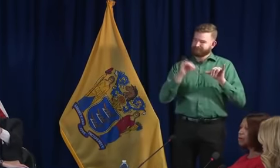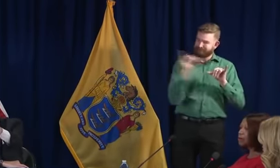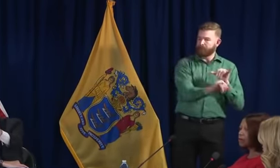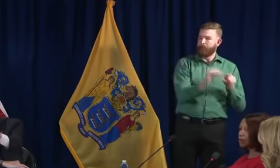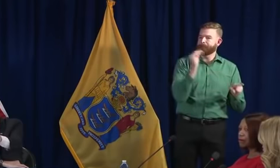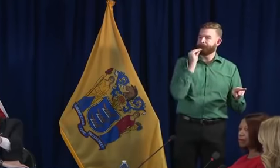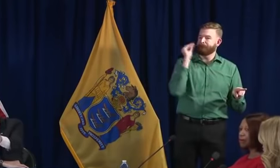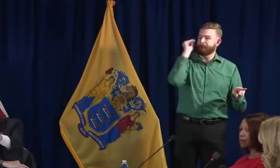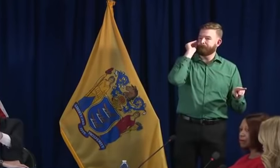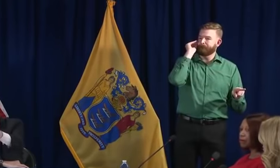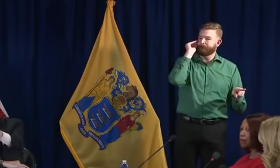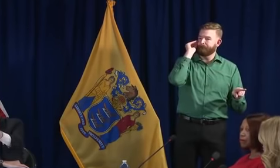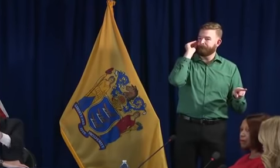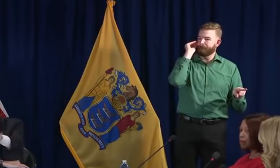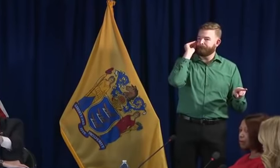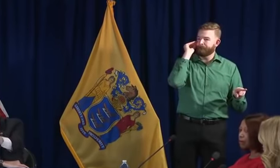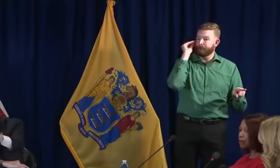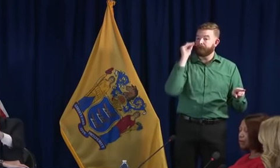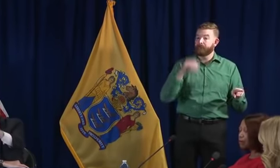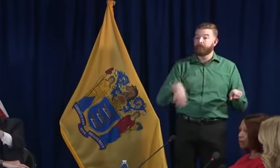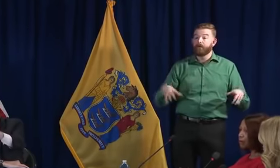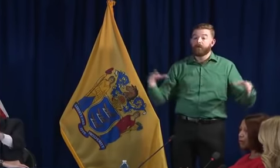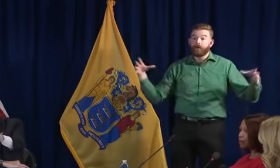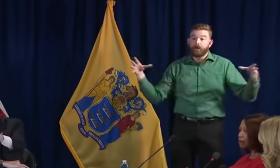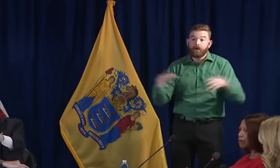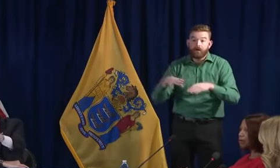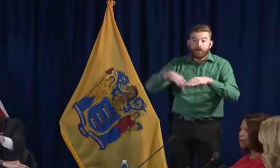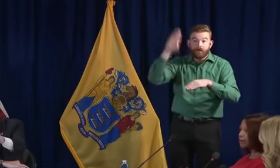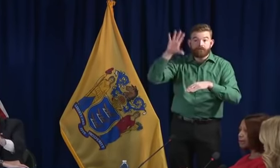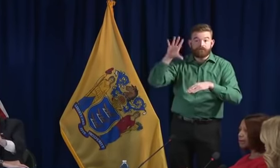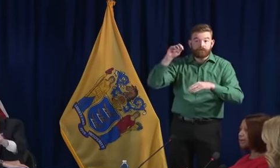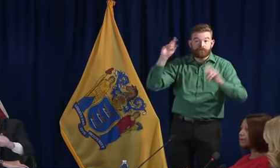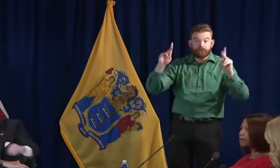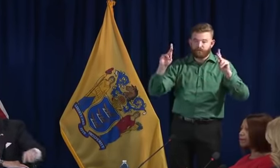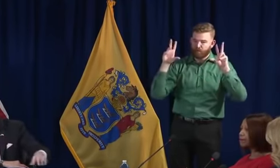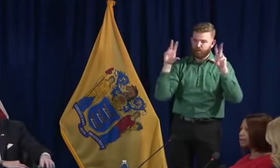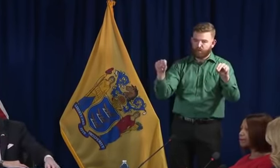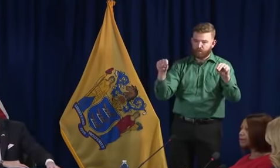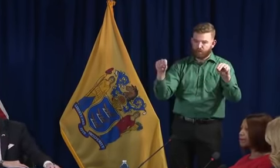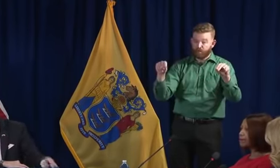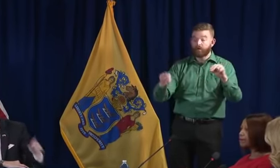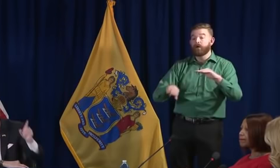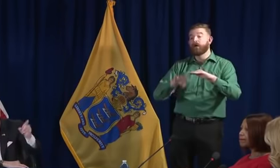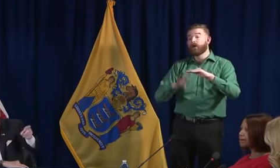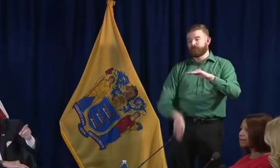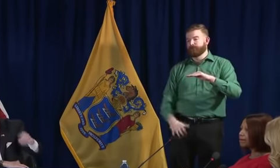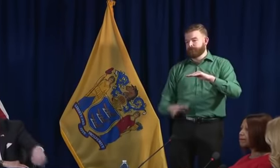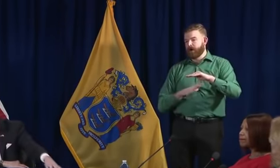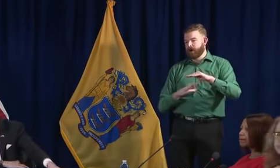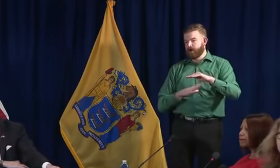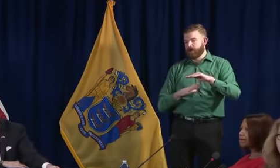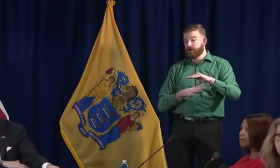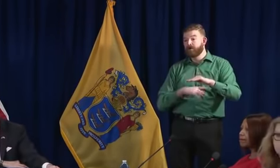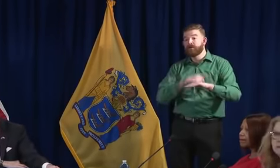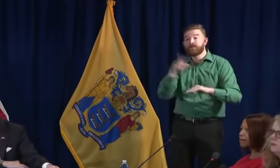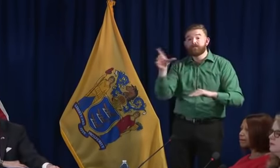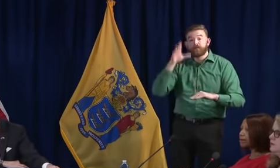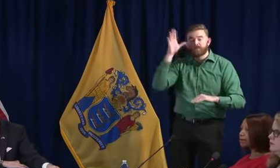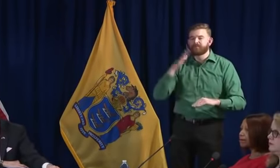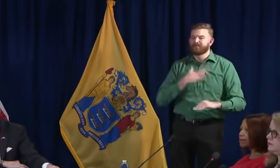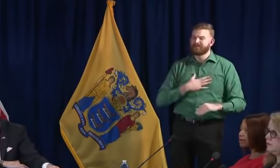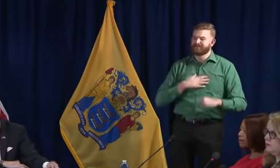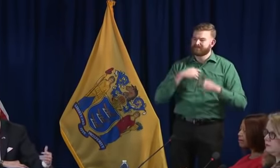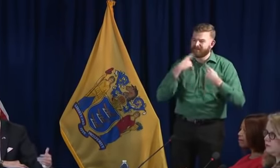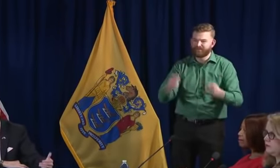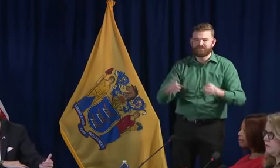explicitly to make sure your kids are not having big house parties. And I promise you we're going to be policing